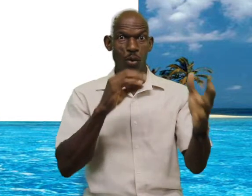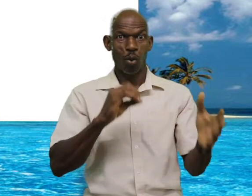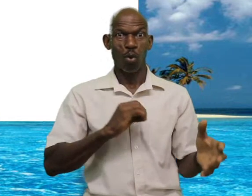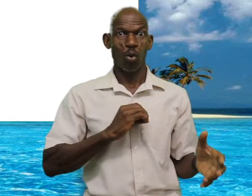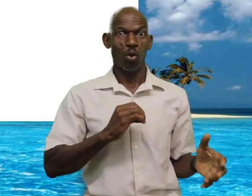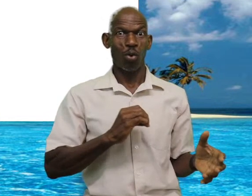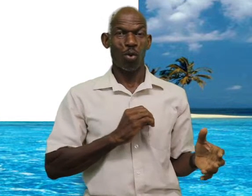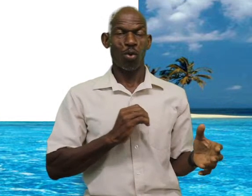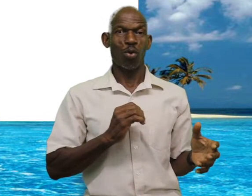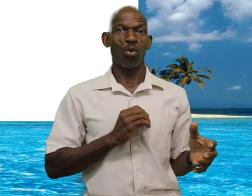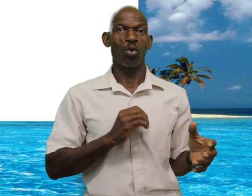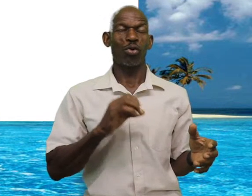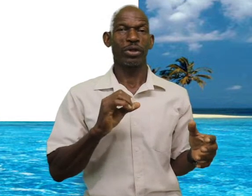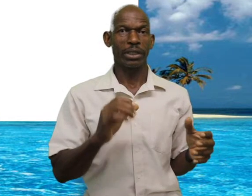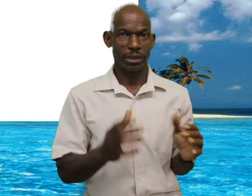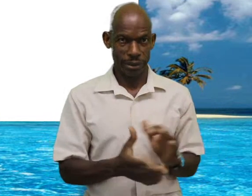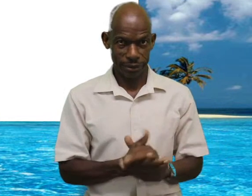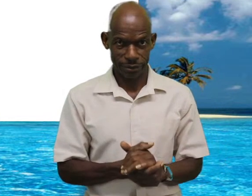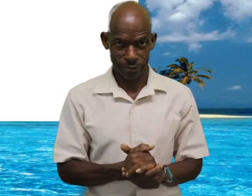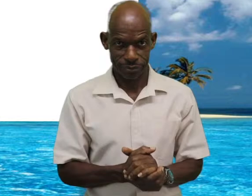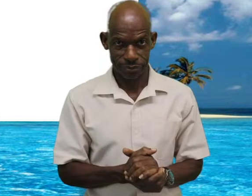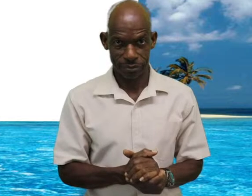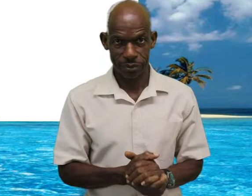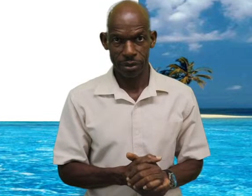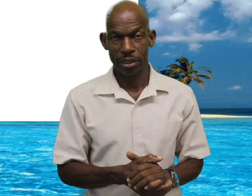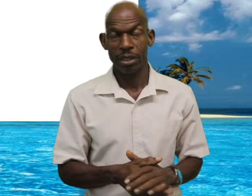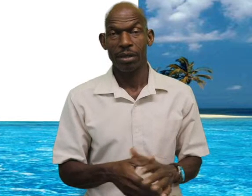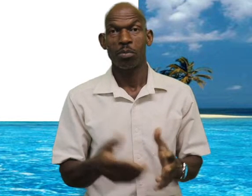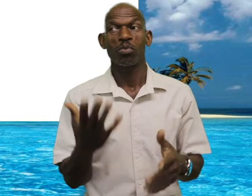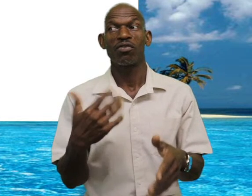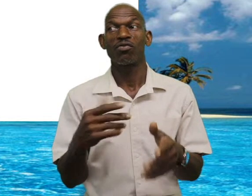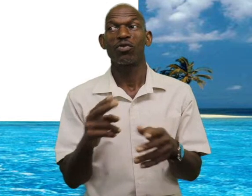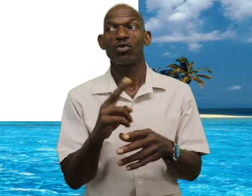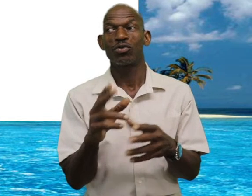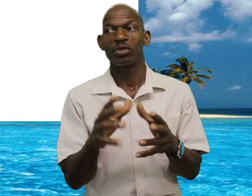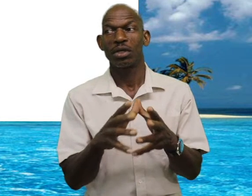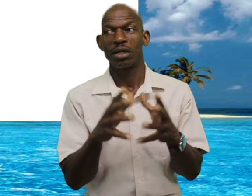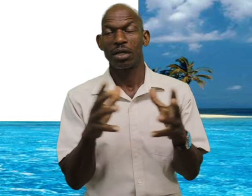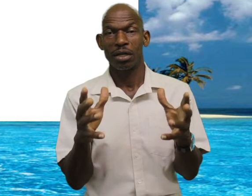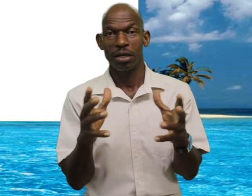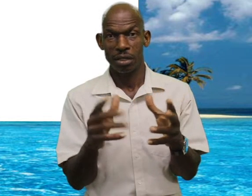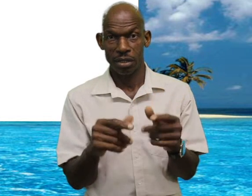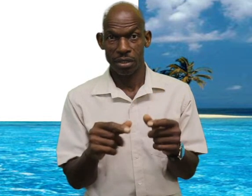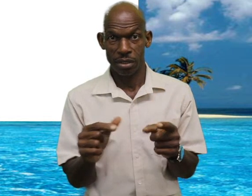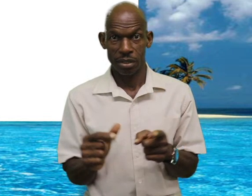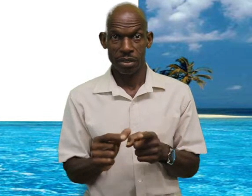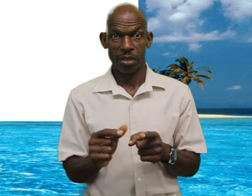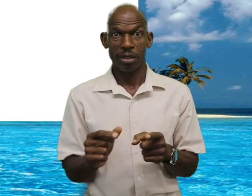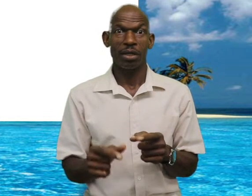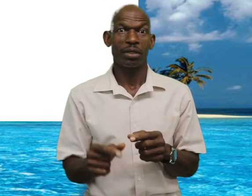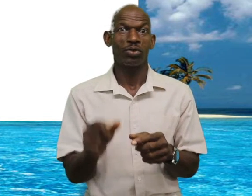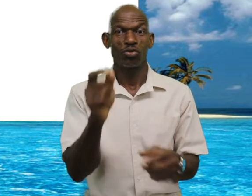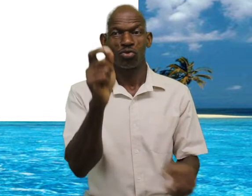And we had a lot of drawings that we draw. All right. So we had a person,